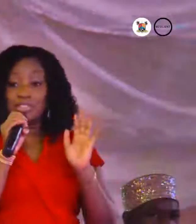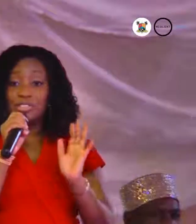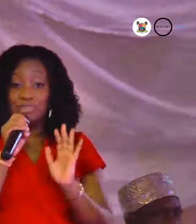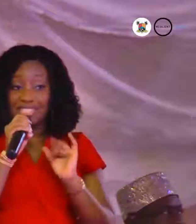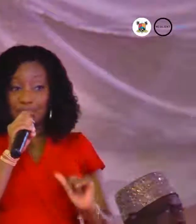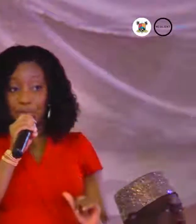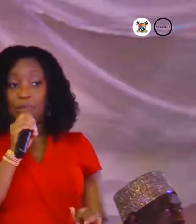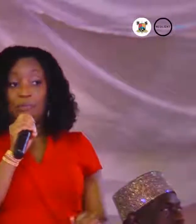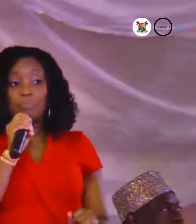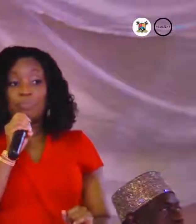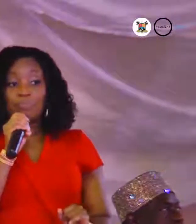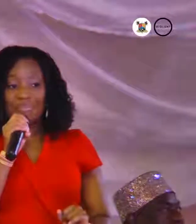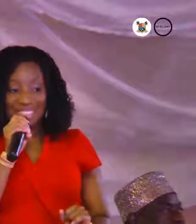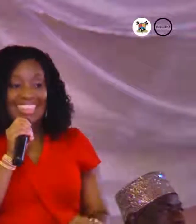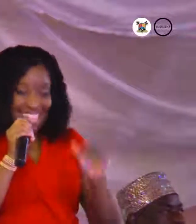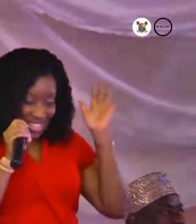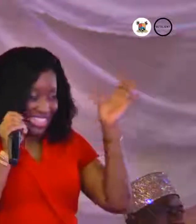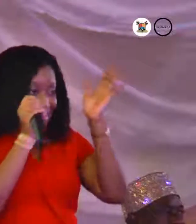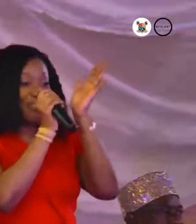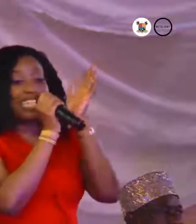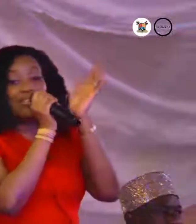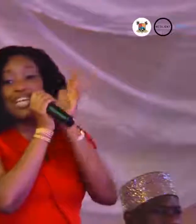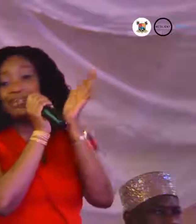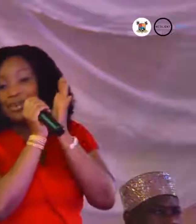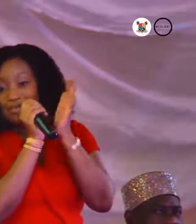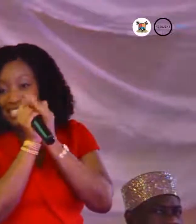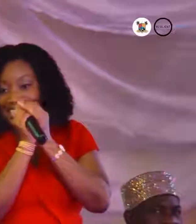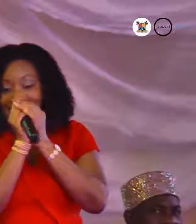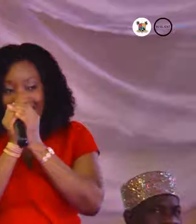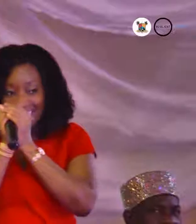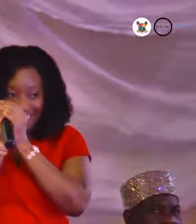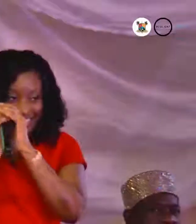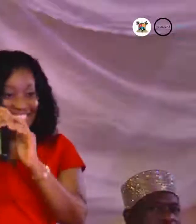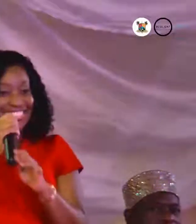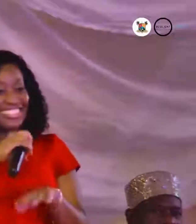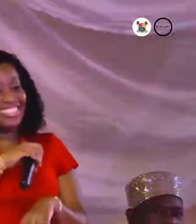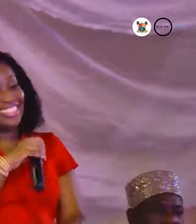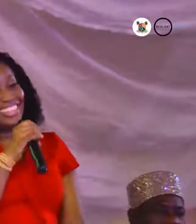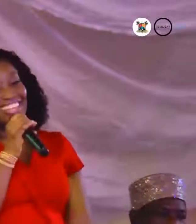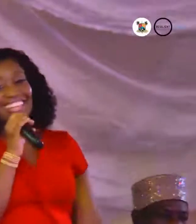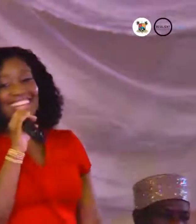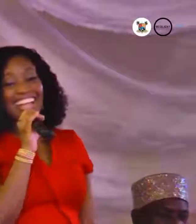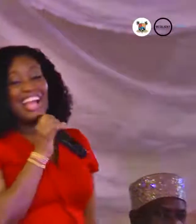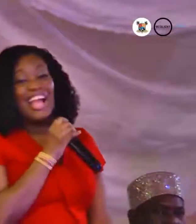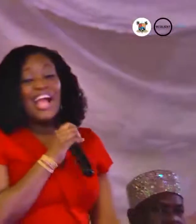performing 100% well. Okay, please, can we clap for PACN?